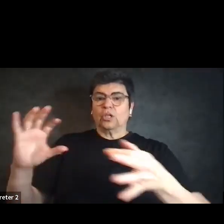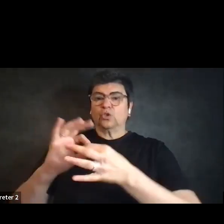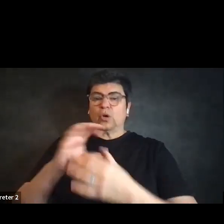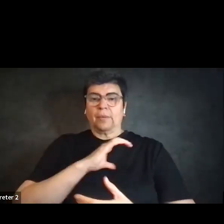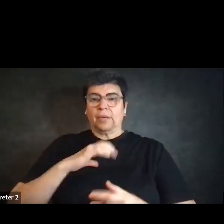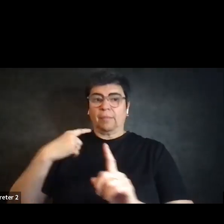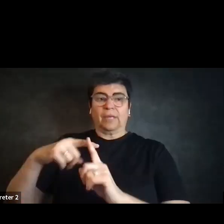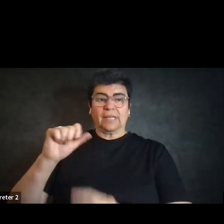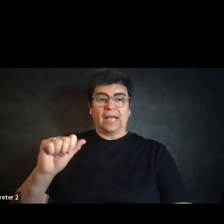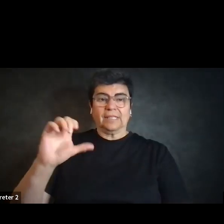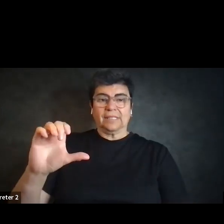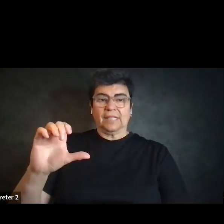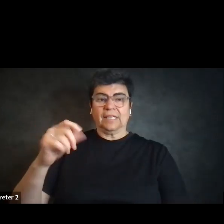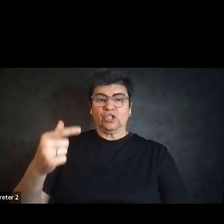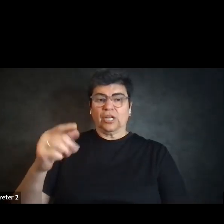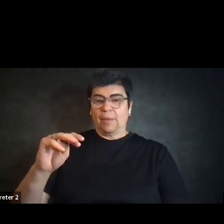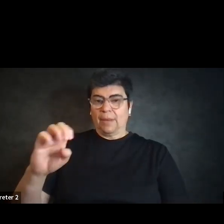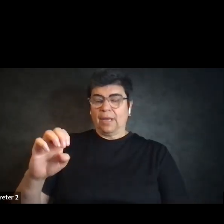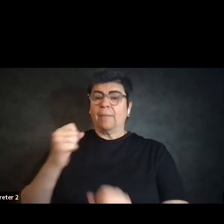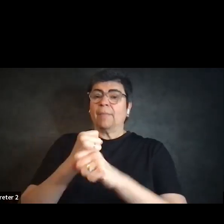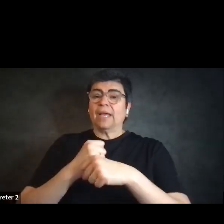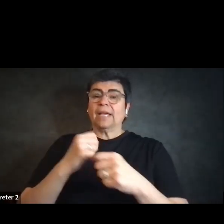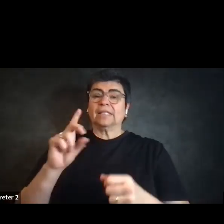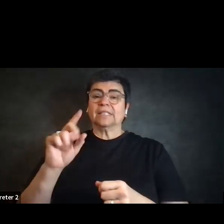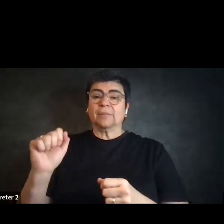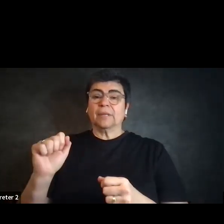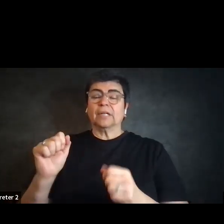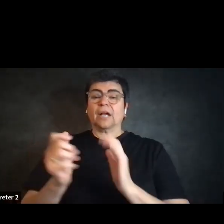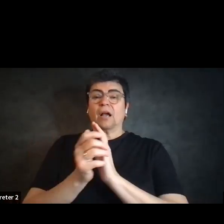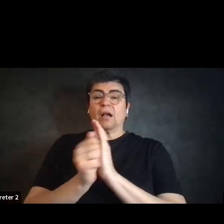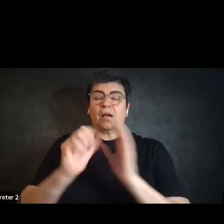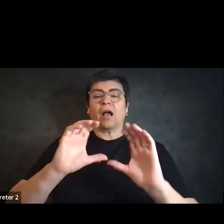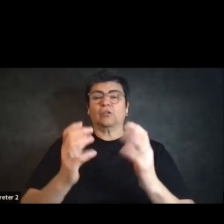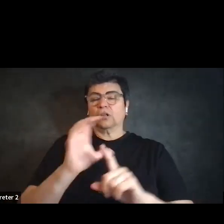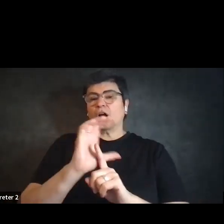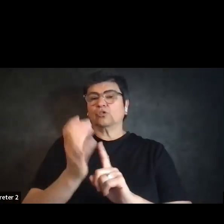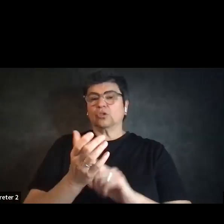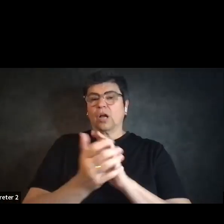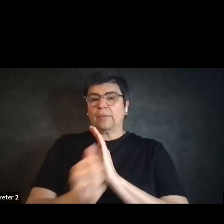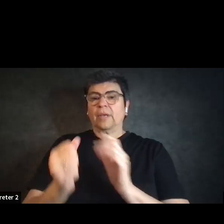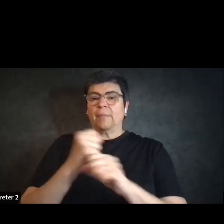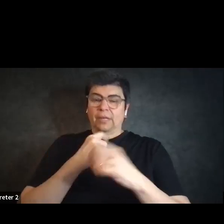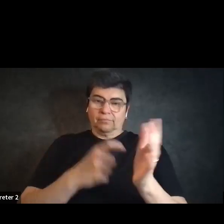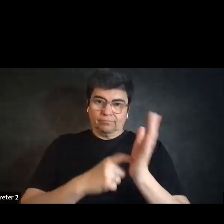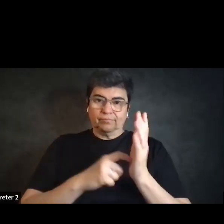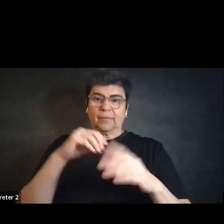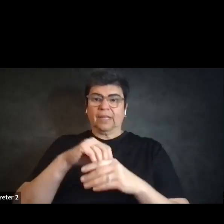ACGME regarding making the disability cultural competencies mandatory in the curriculum in the United